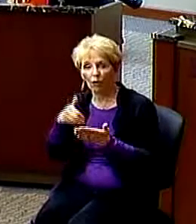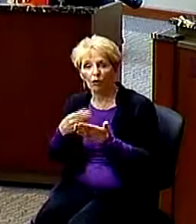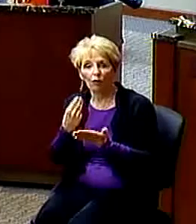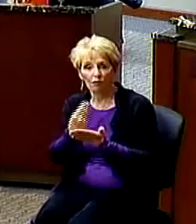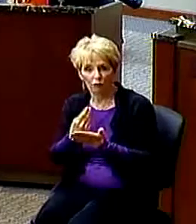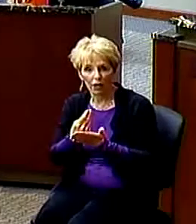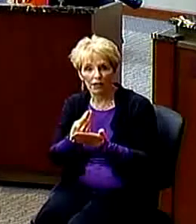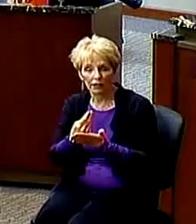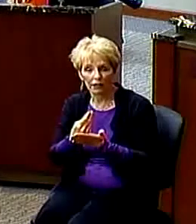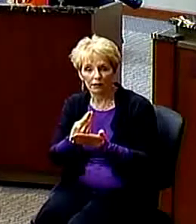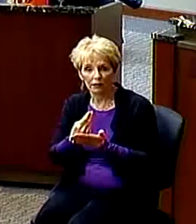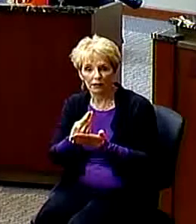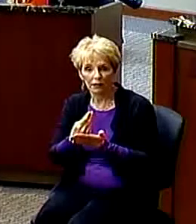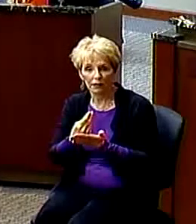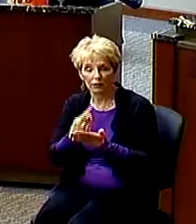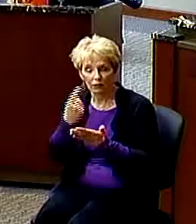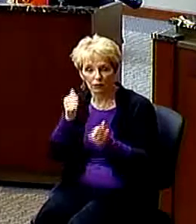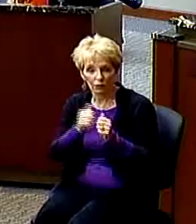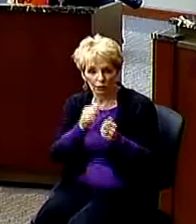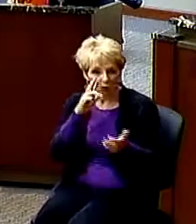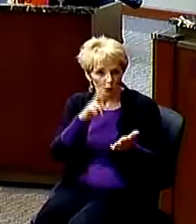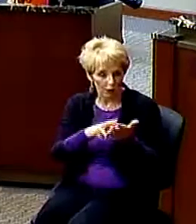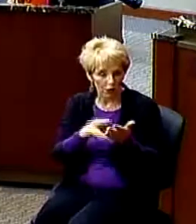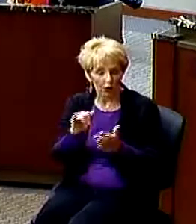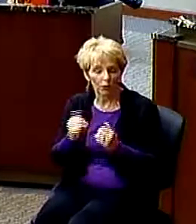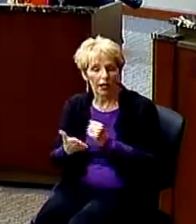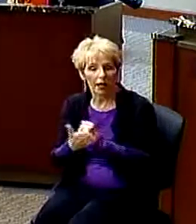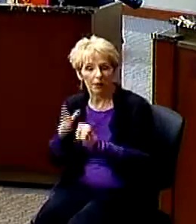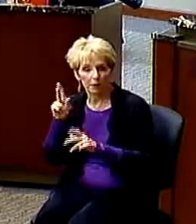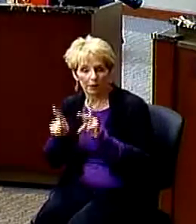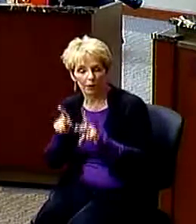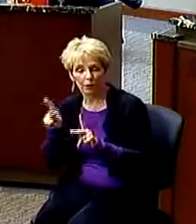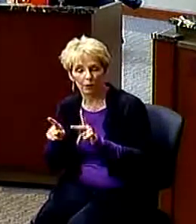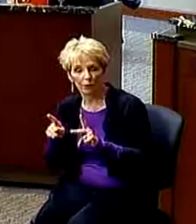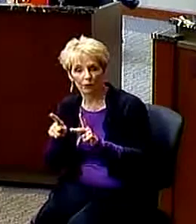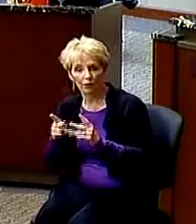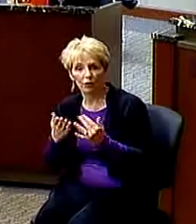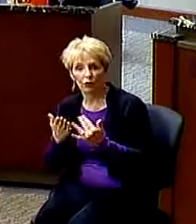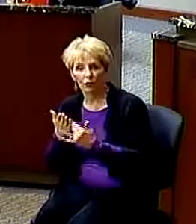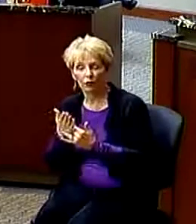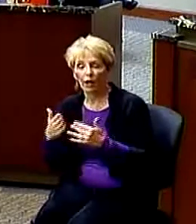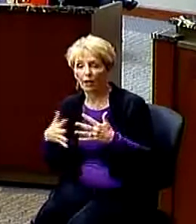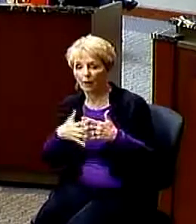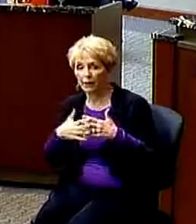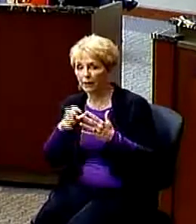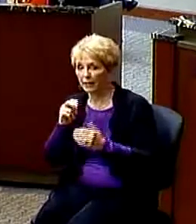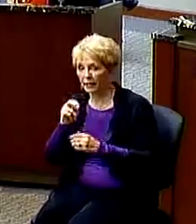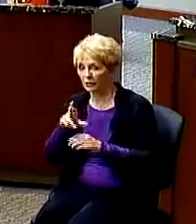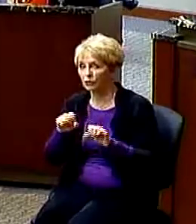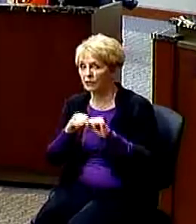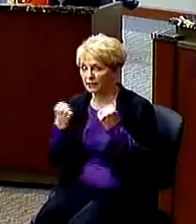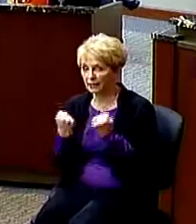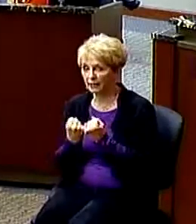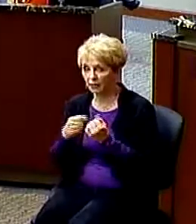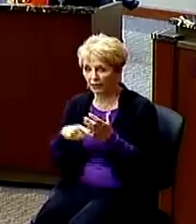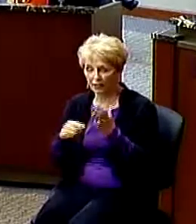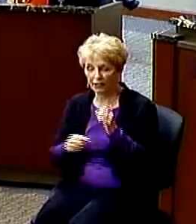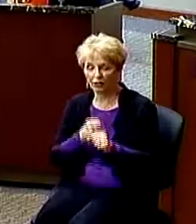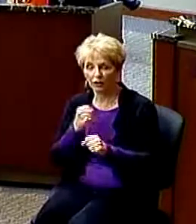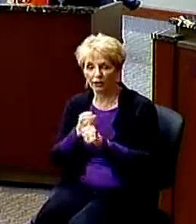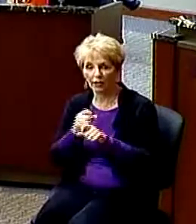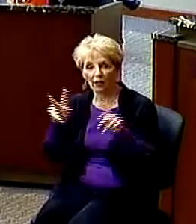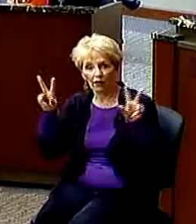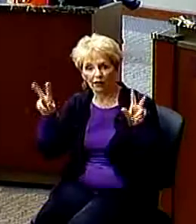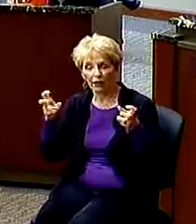funding, besides research, also helps people through the American Cancer Society. This year's theme